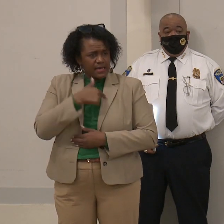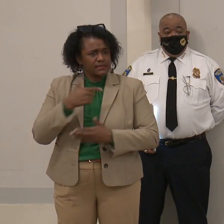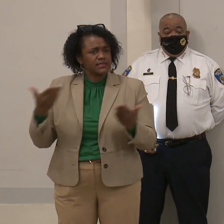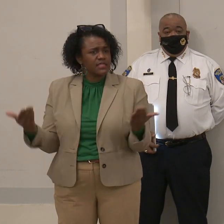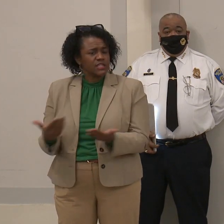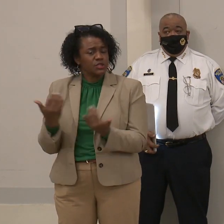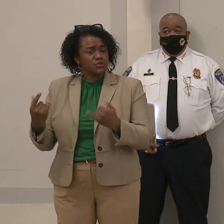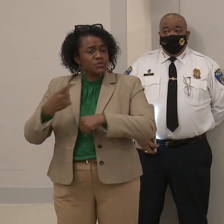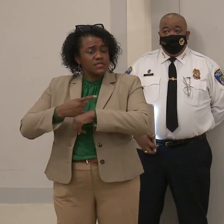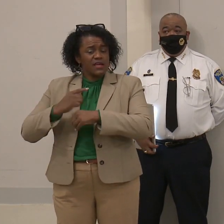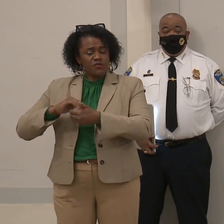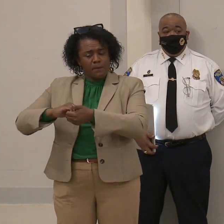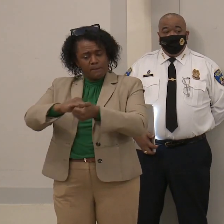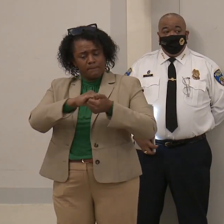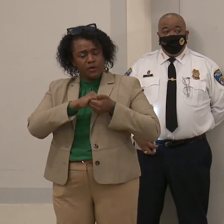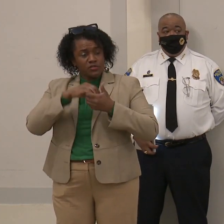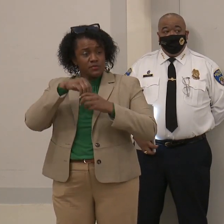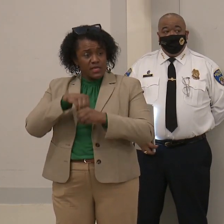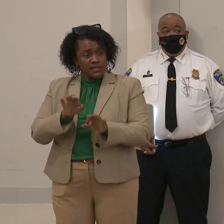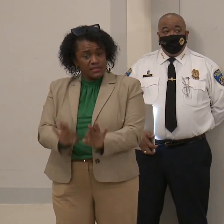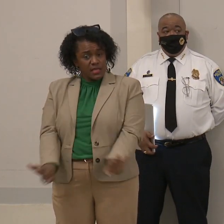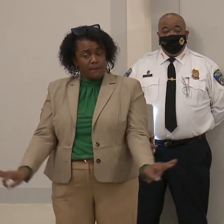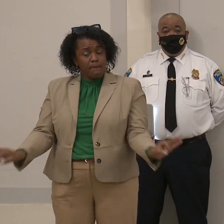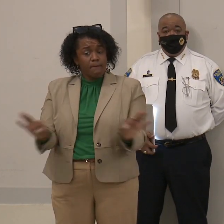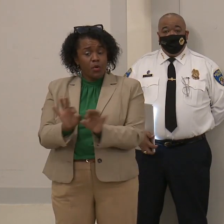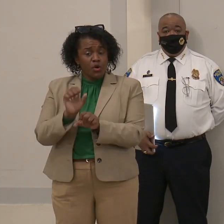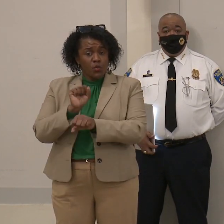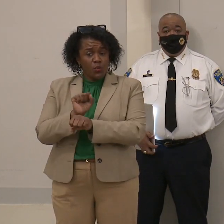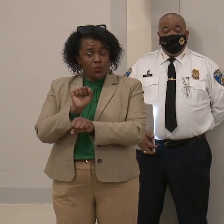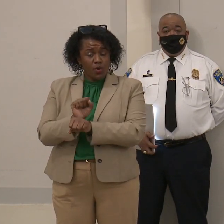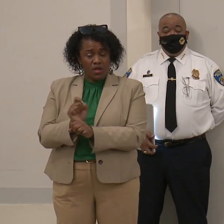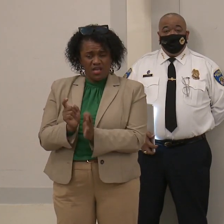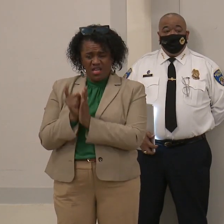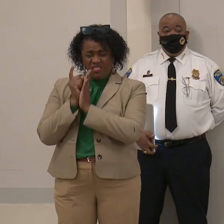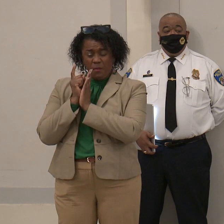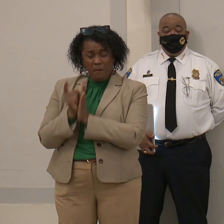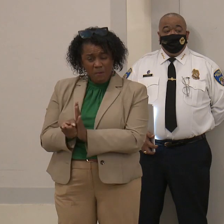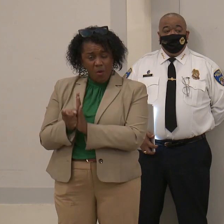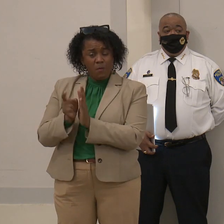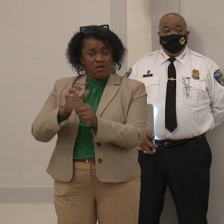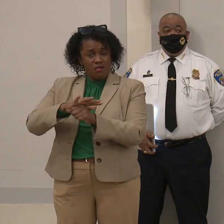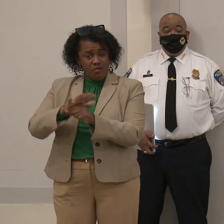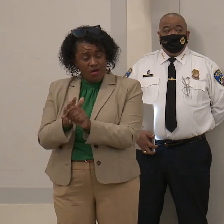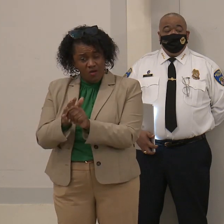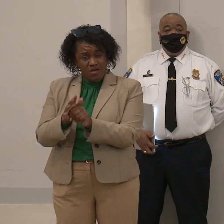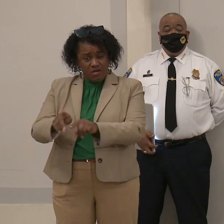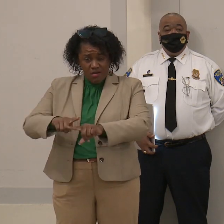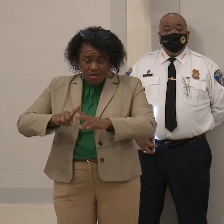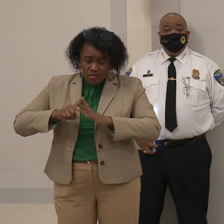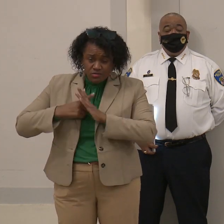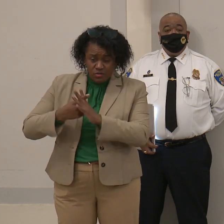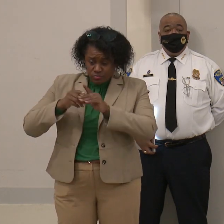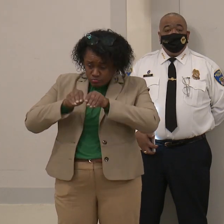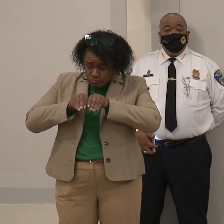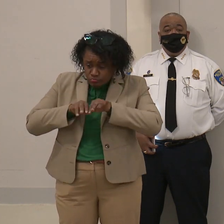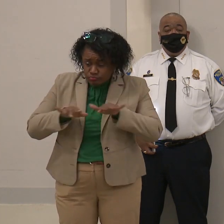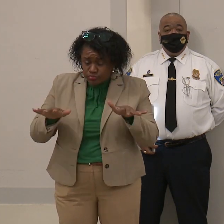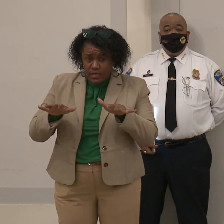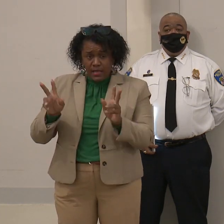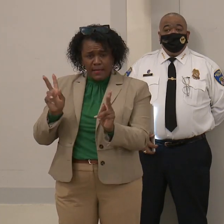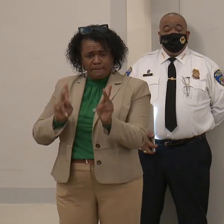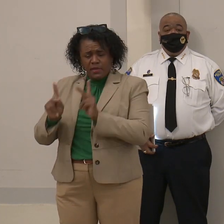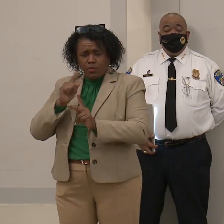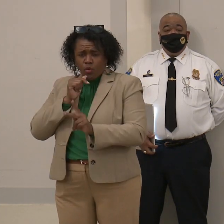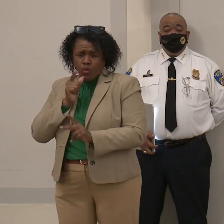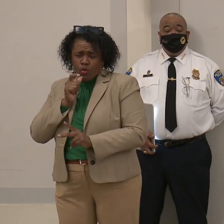today and for your partnership in this important work. From the moment COVID-19 emerged in the United States, dedicated